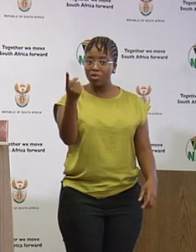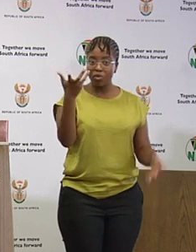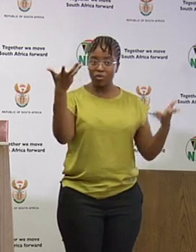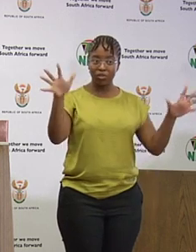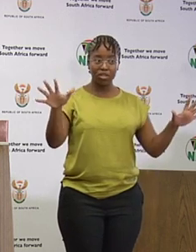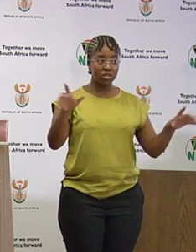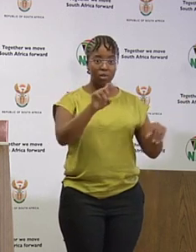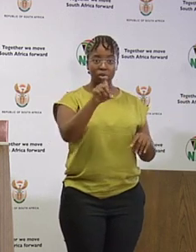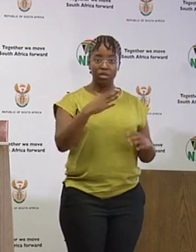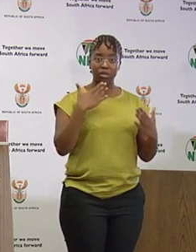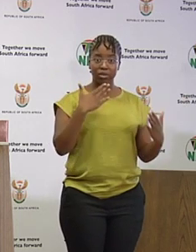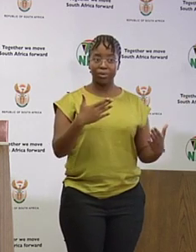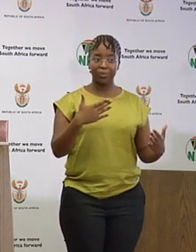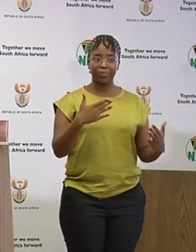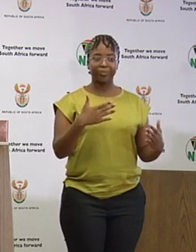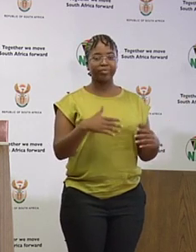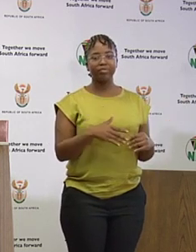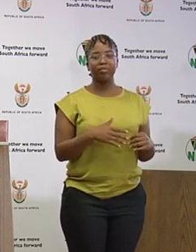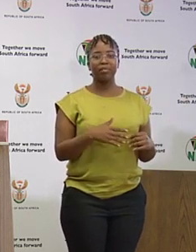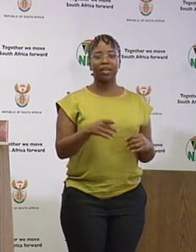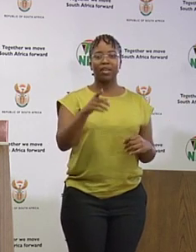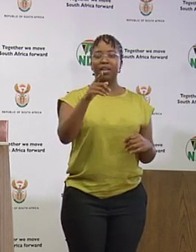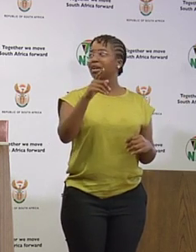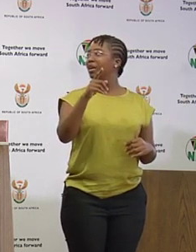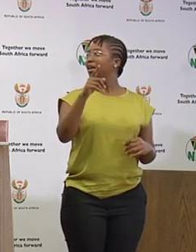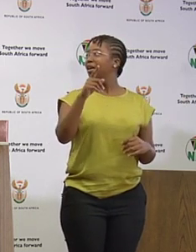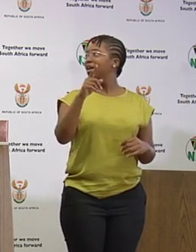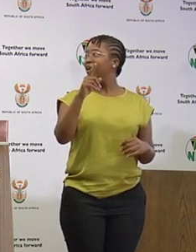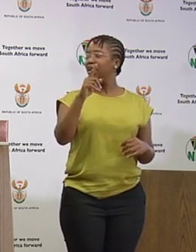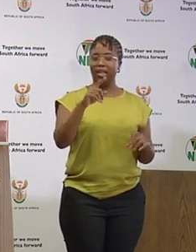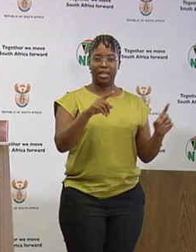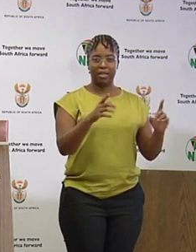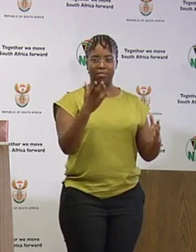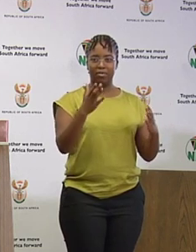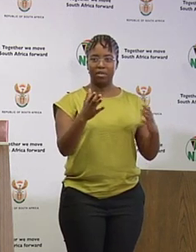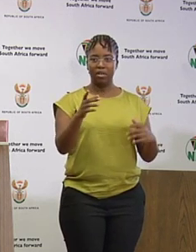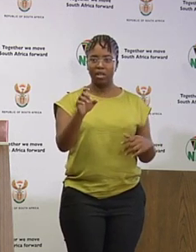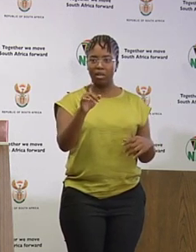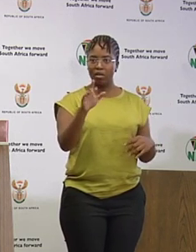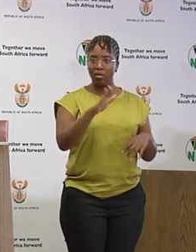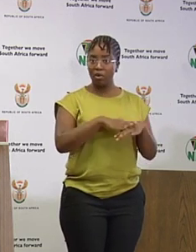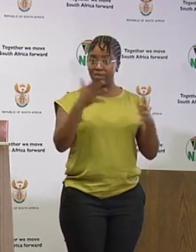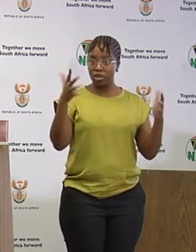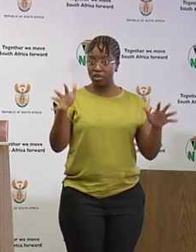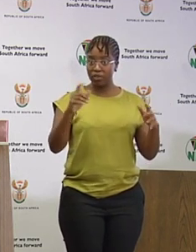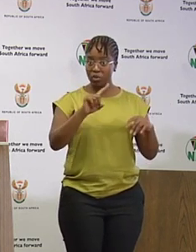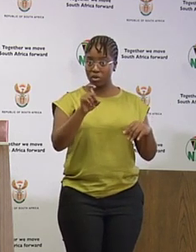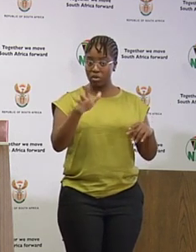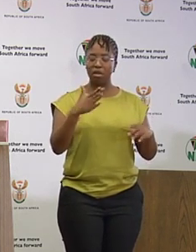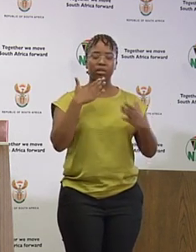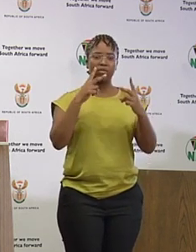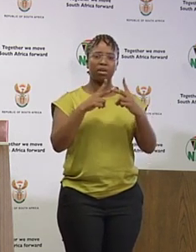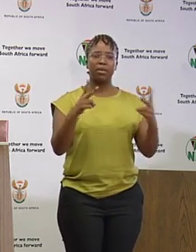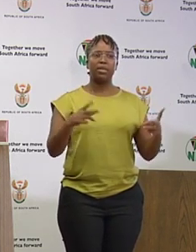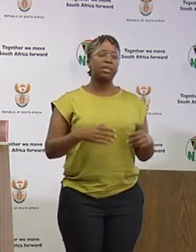we done now? Thank you. Maybe let me, oh, there's another one. Oh, it's done. Thank you very